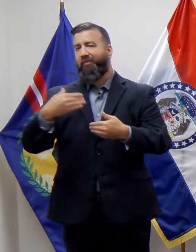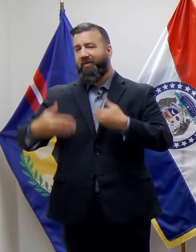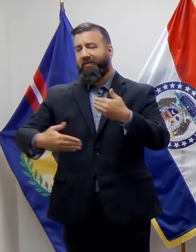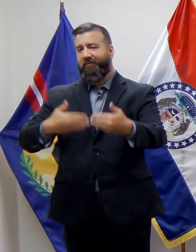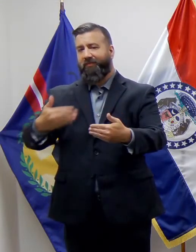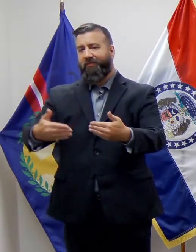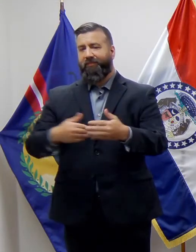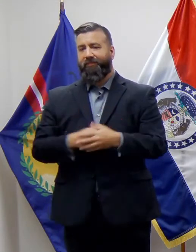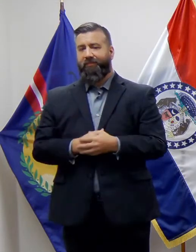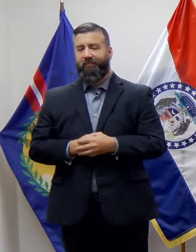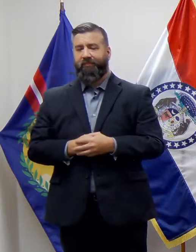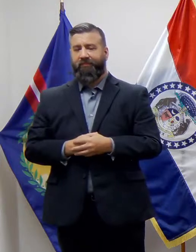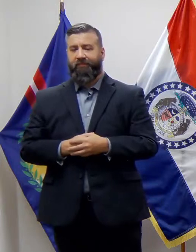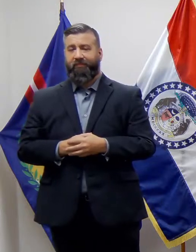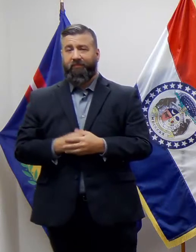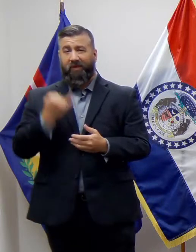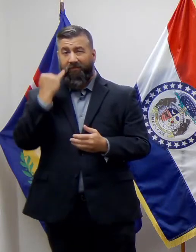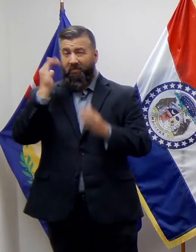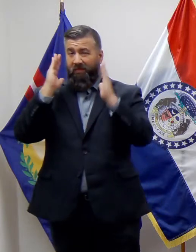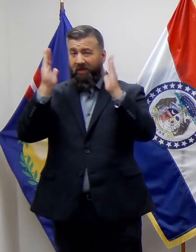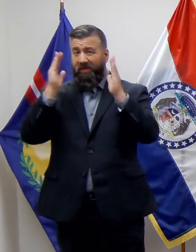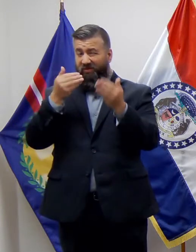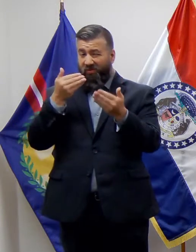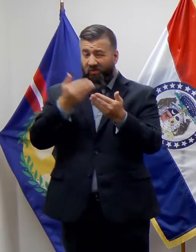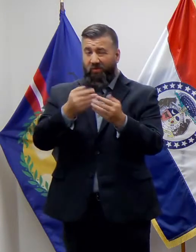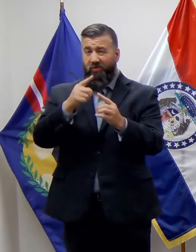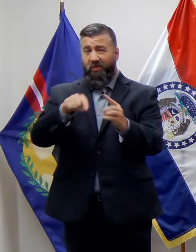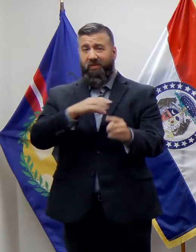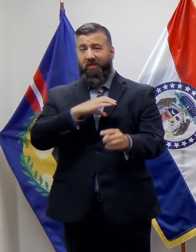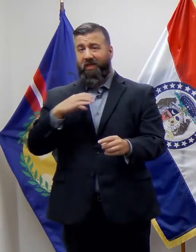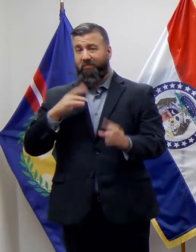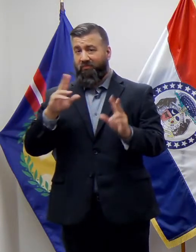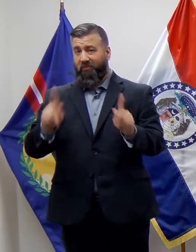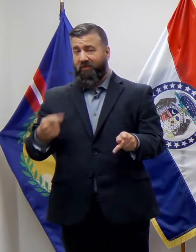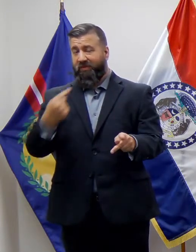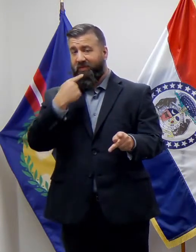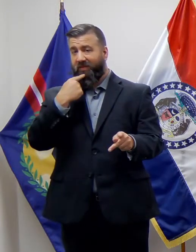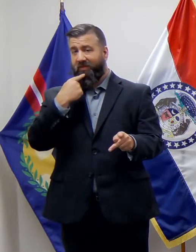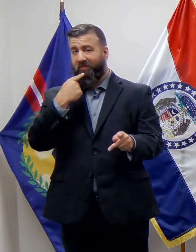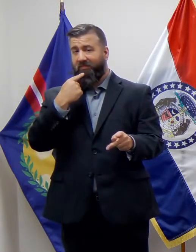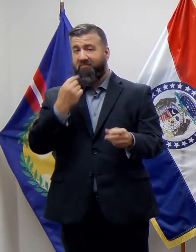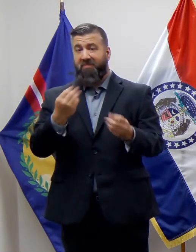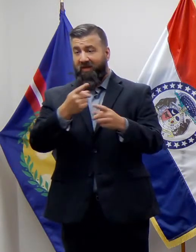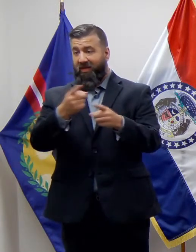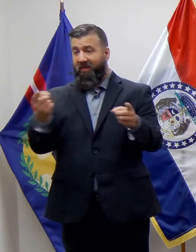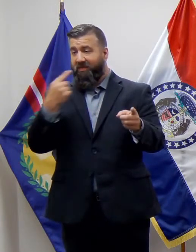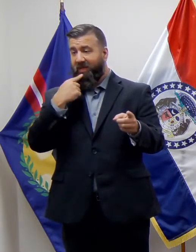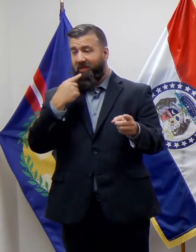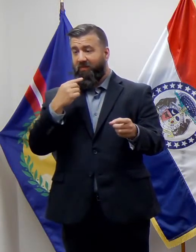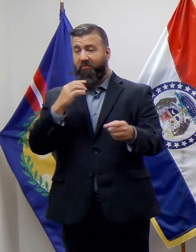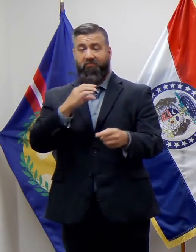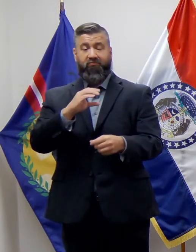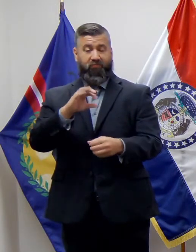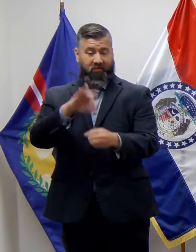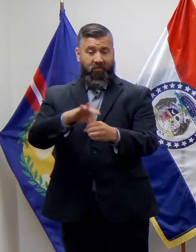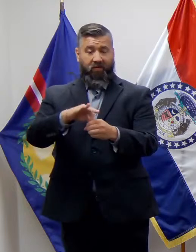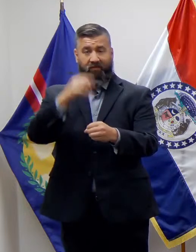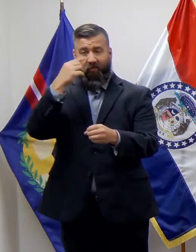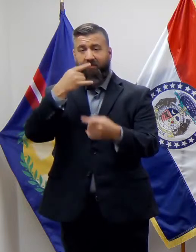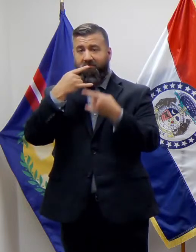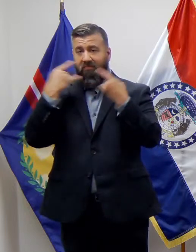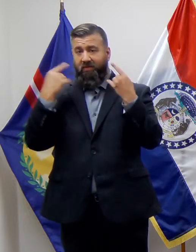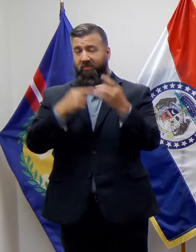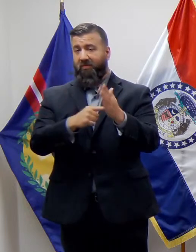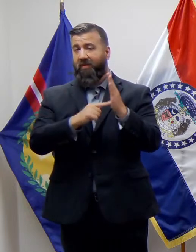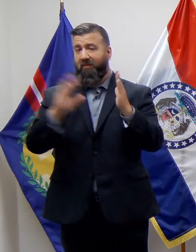fact, if you listen closely to what the council members said, they said, a lot of them said very proudly, we voted for a mask mandate in the past